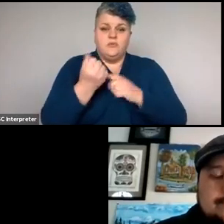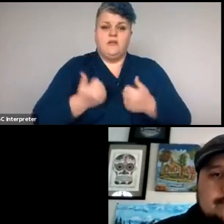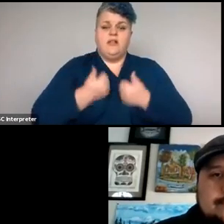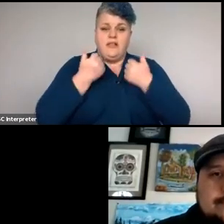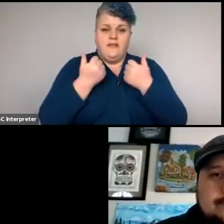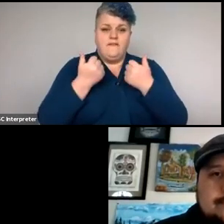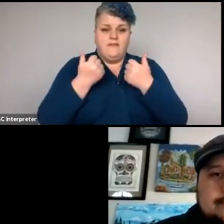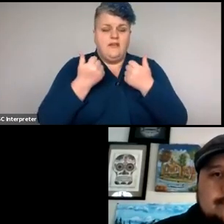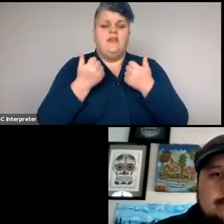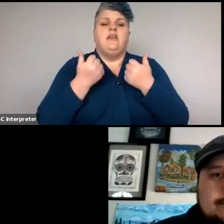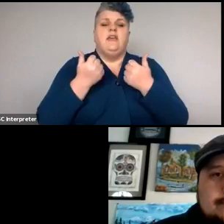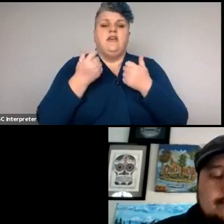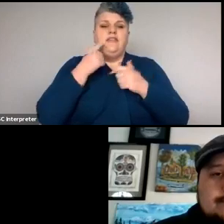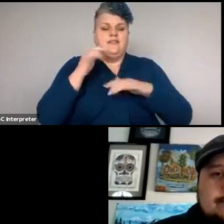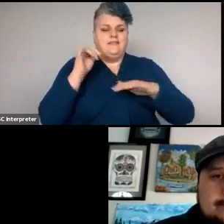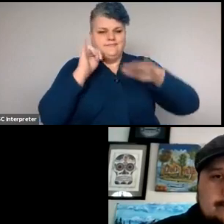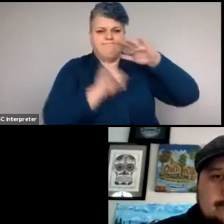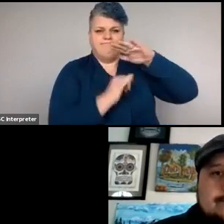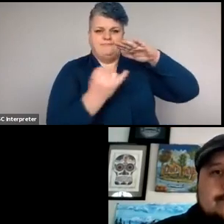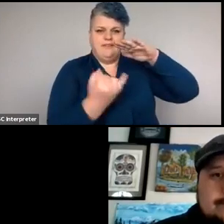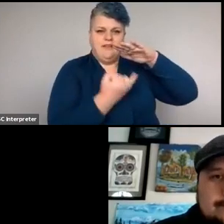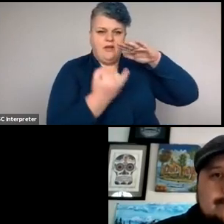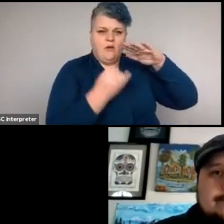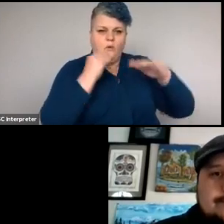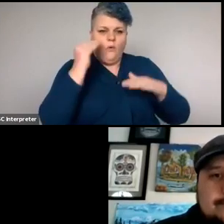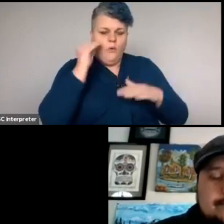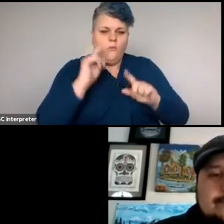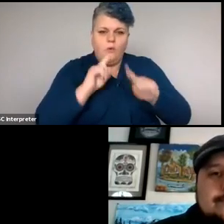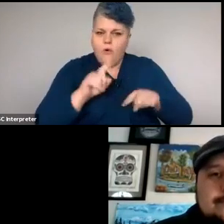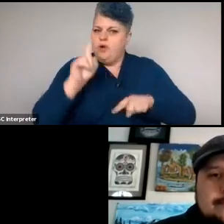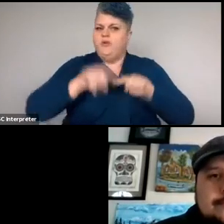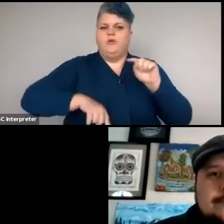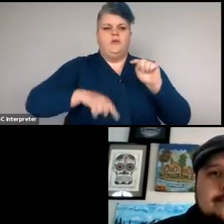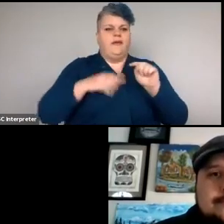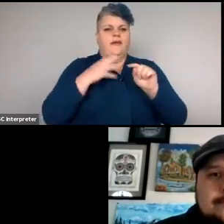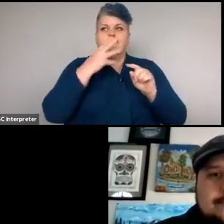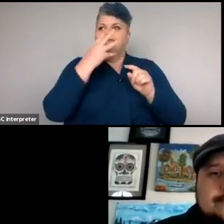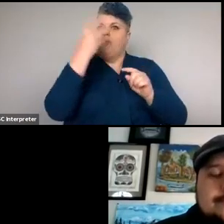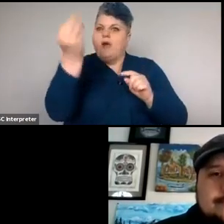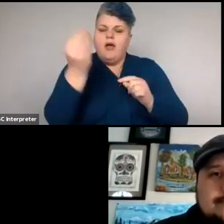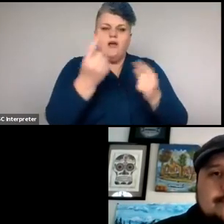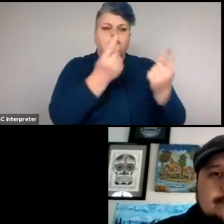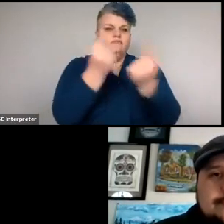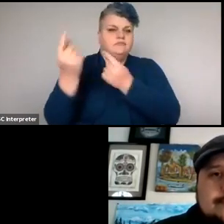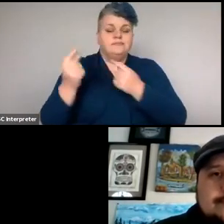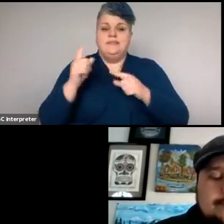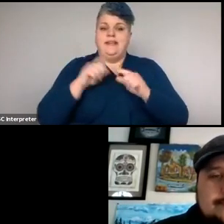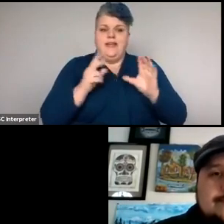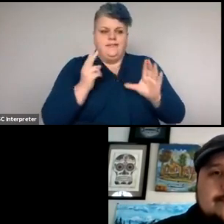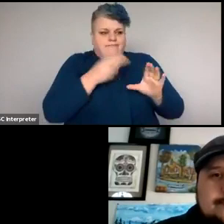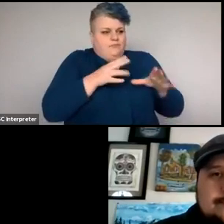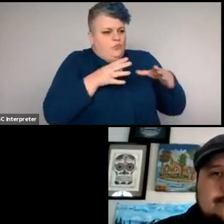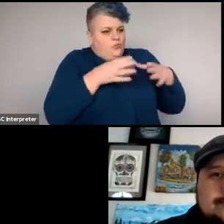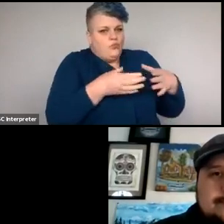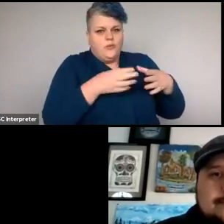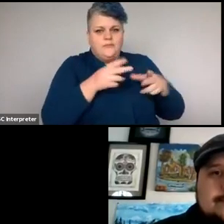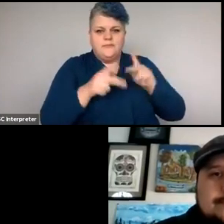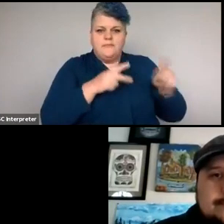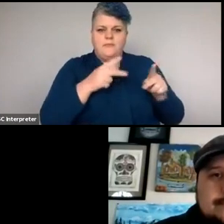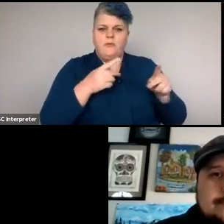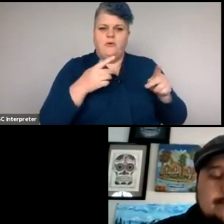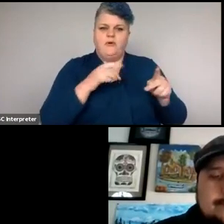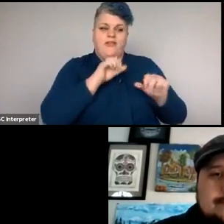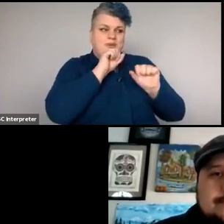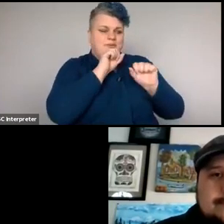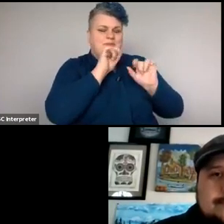under, stay-at-home orders, not being able to go out and maybe be in groups with people that you